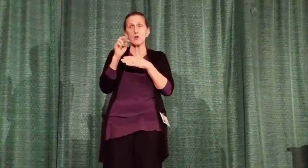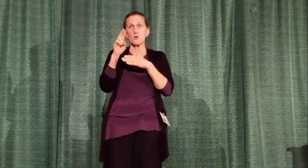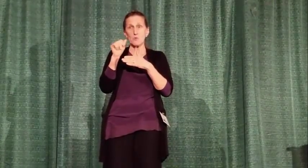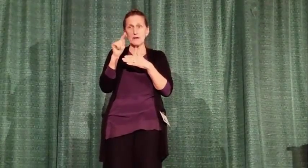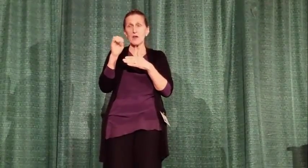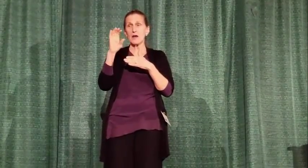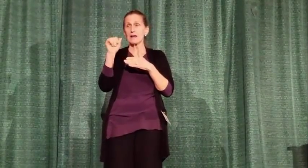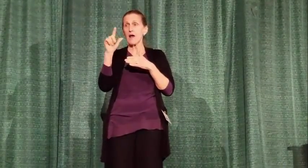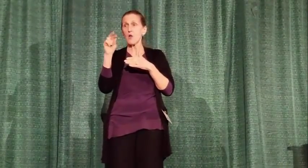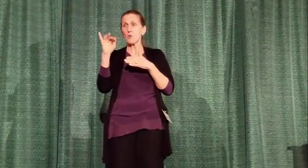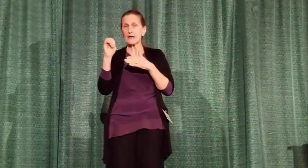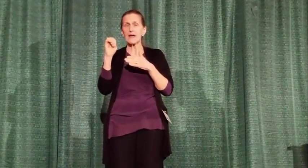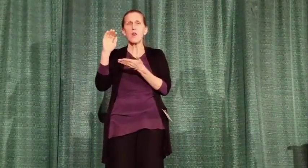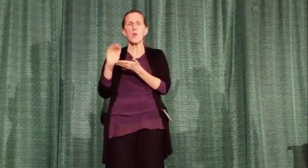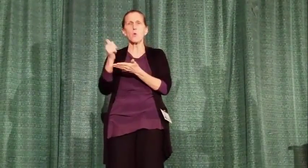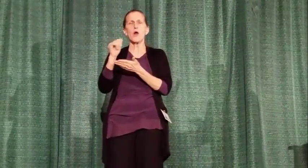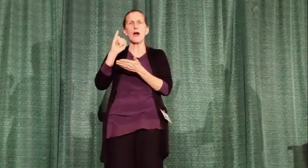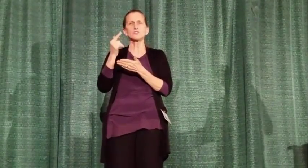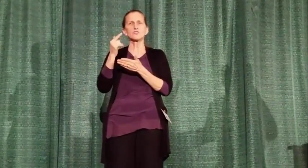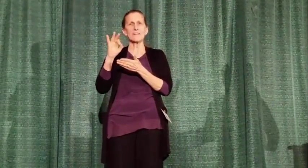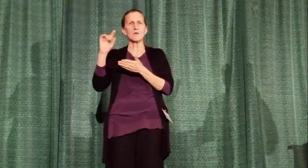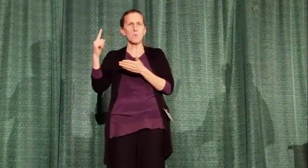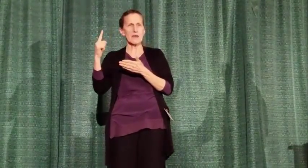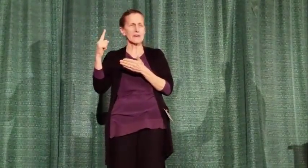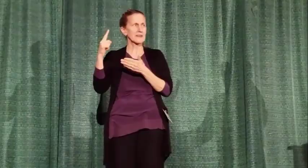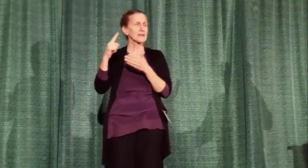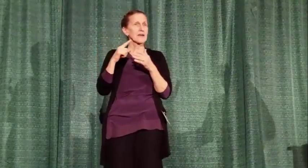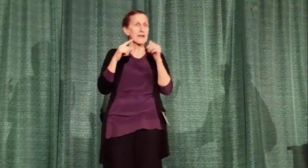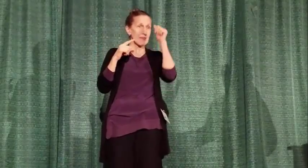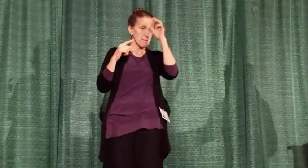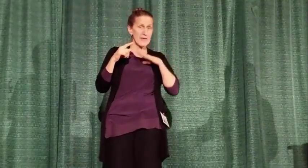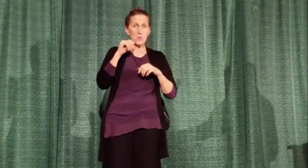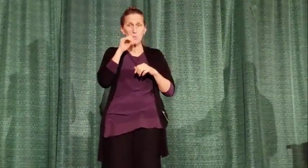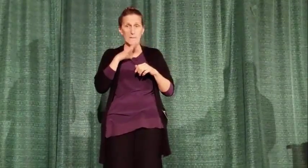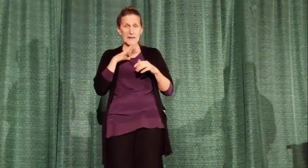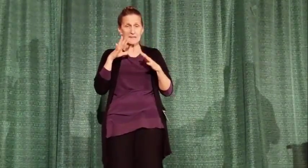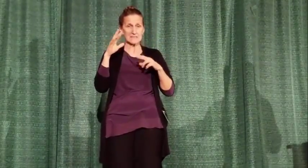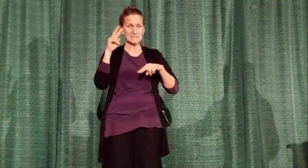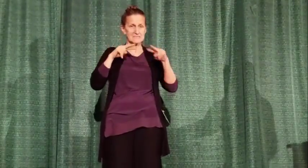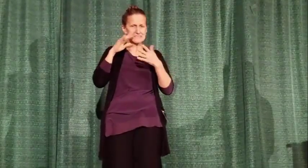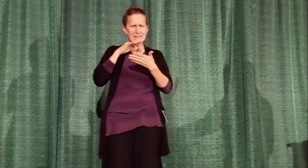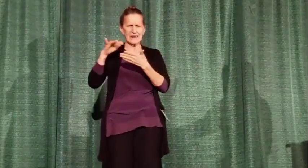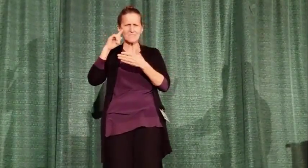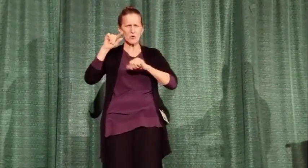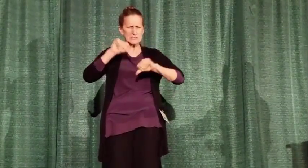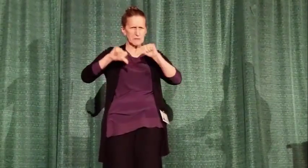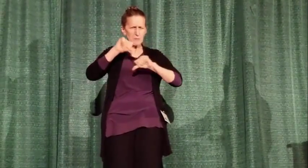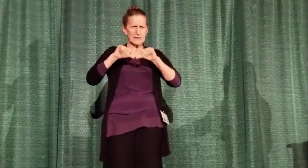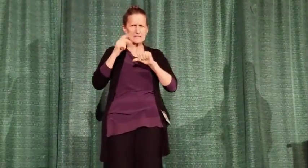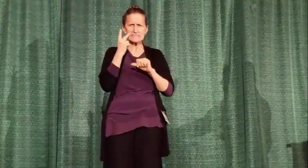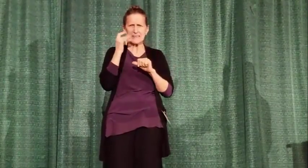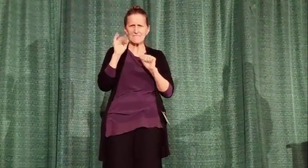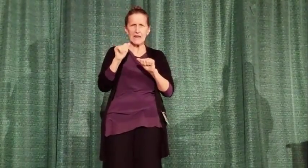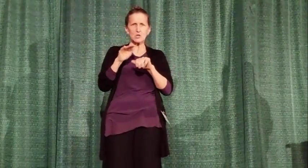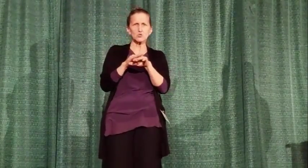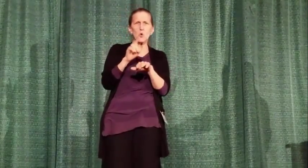have lower IGF-1 production. They put men and women in the biosphere for the scientific experiment to see if they could